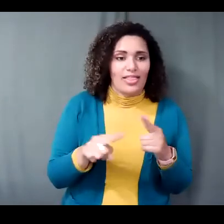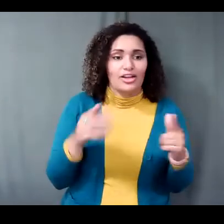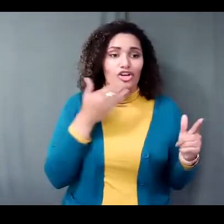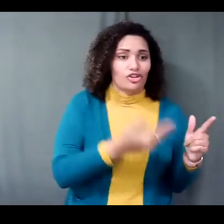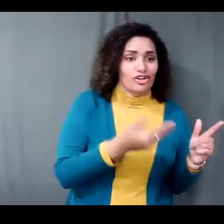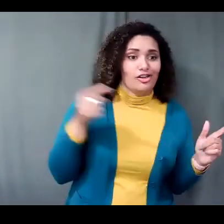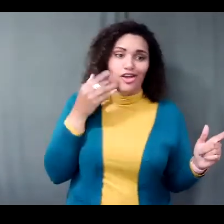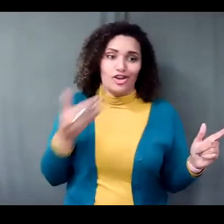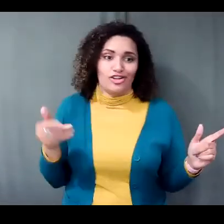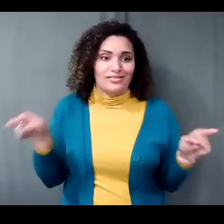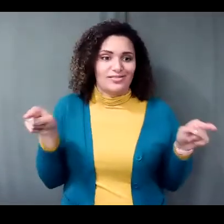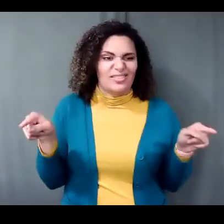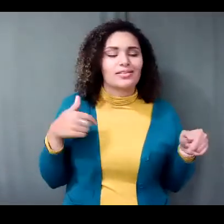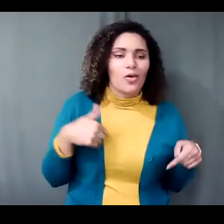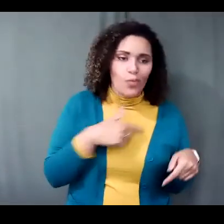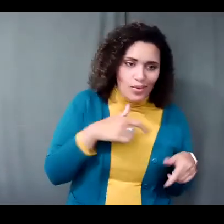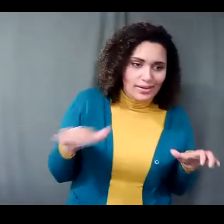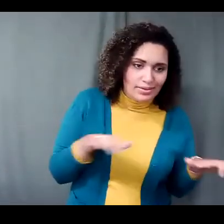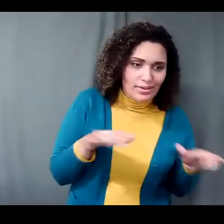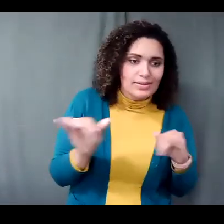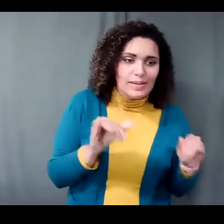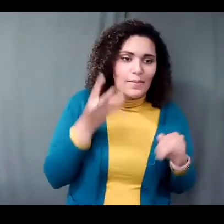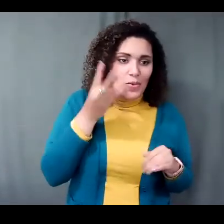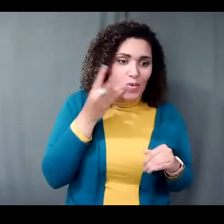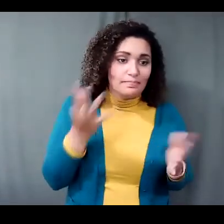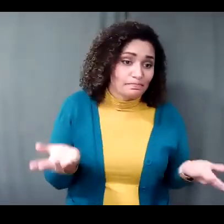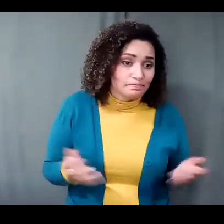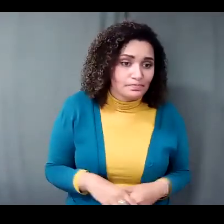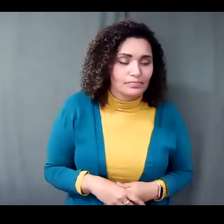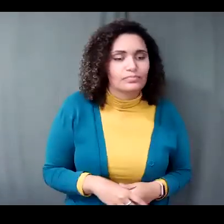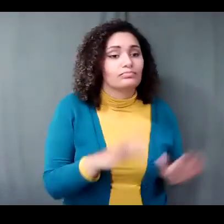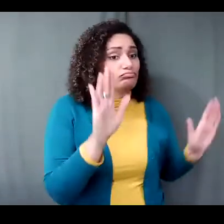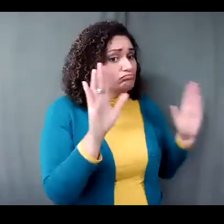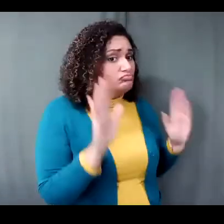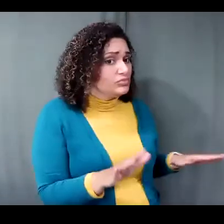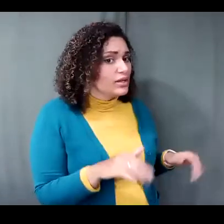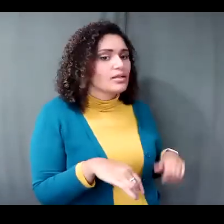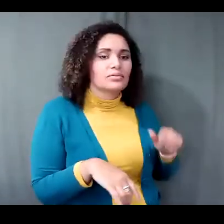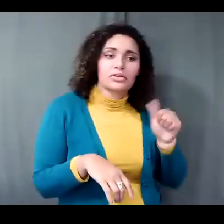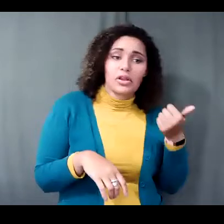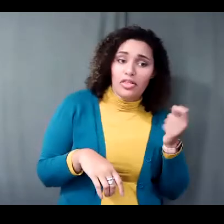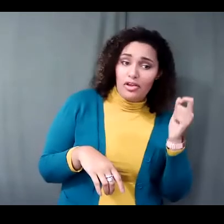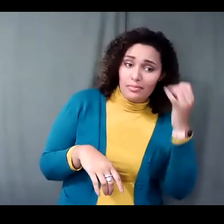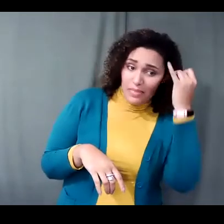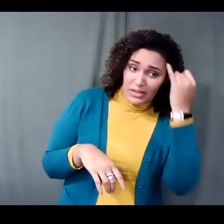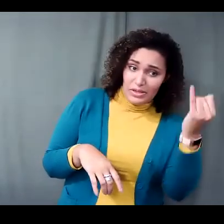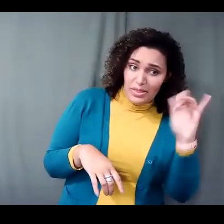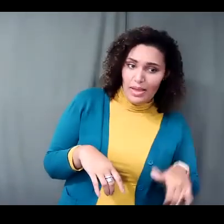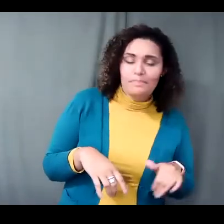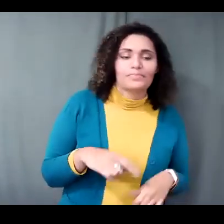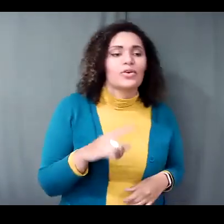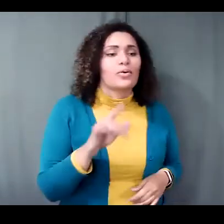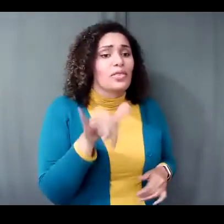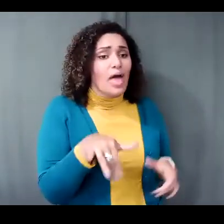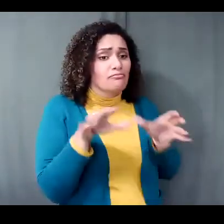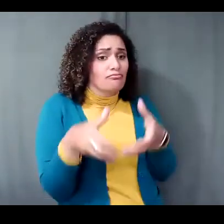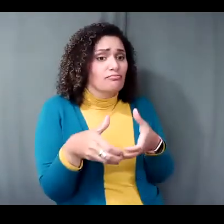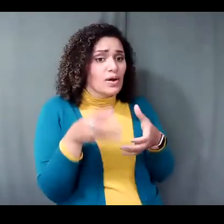this. So yeah, great. Yeah, so the idea on that. So we took that original lot of wine and said, all right,